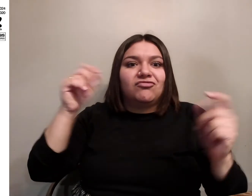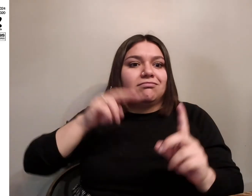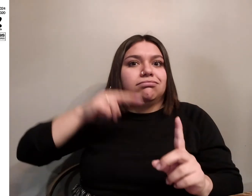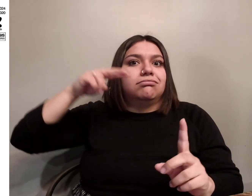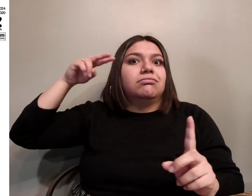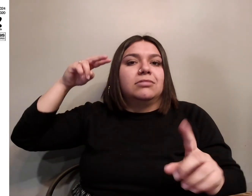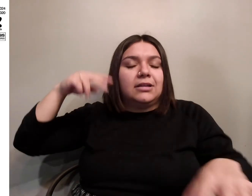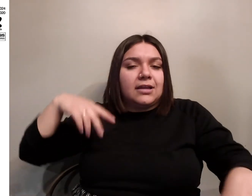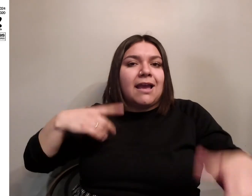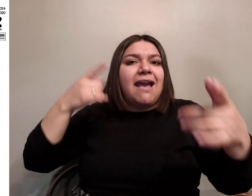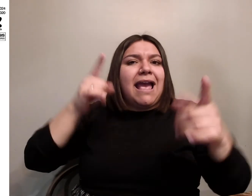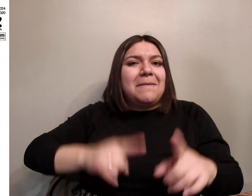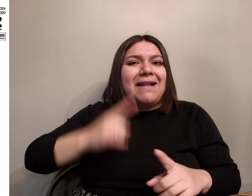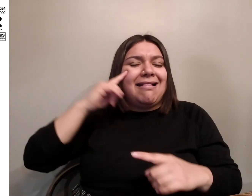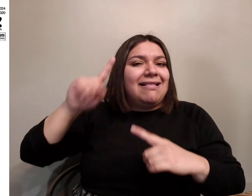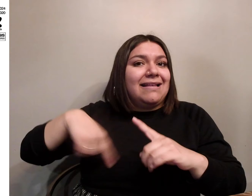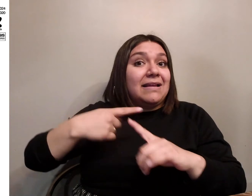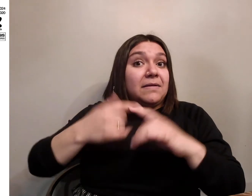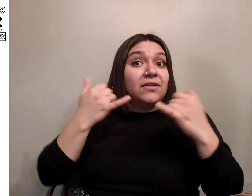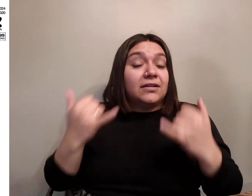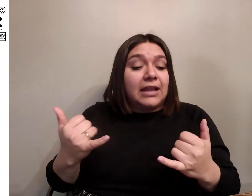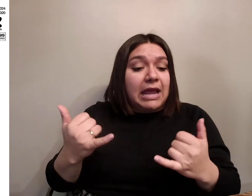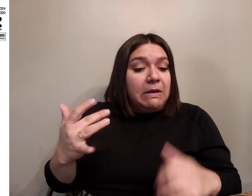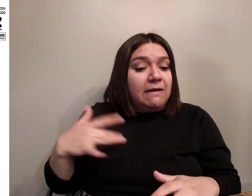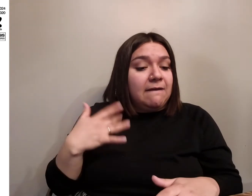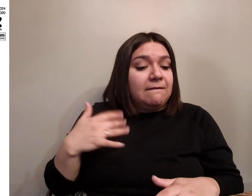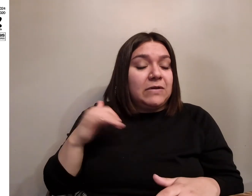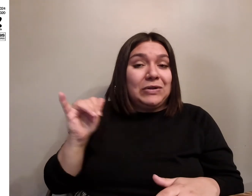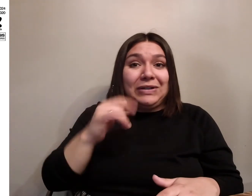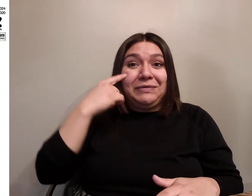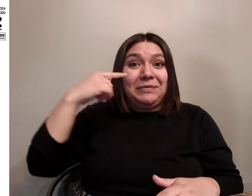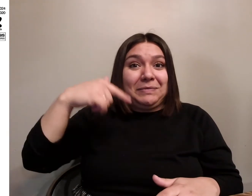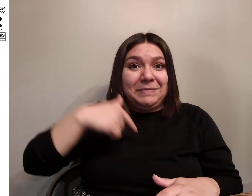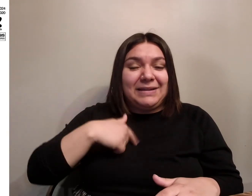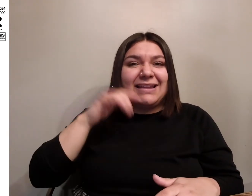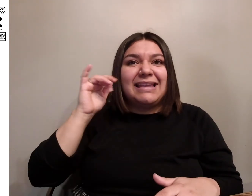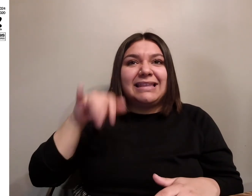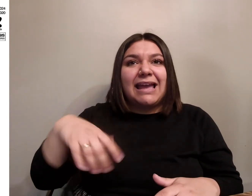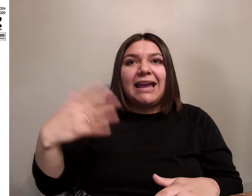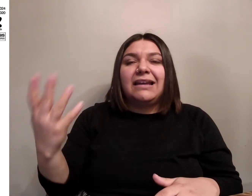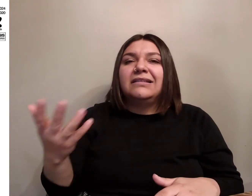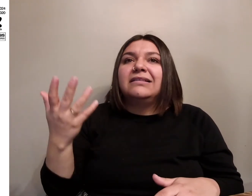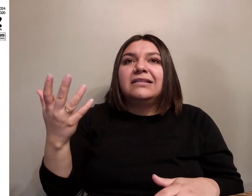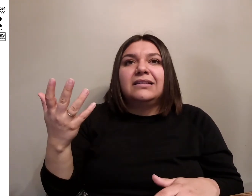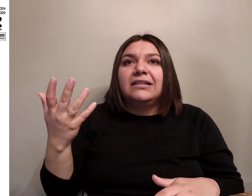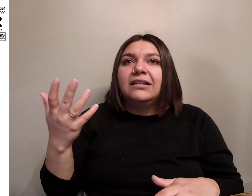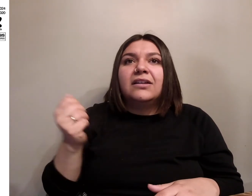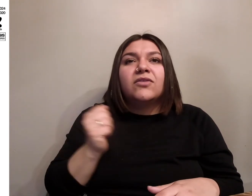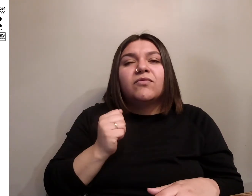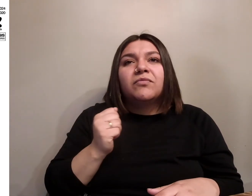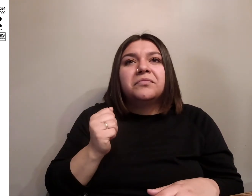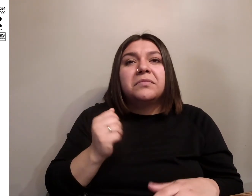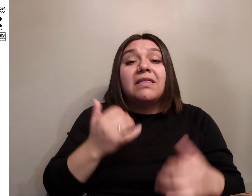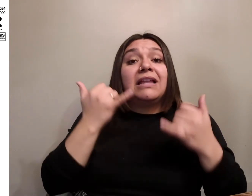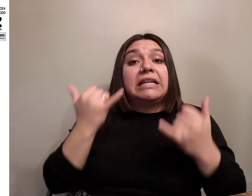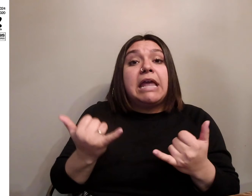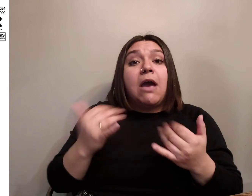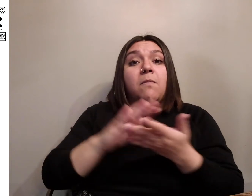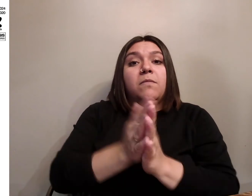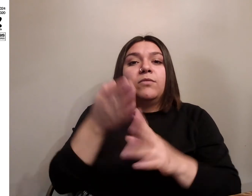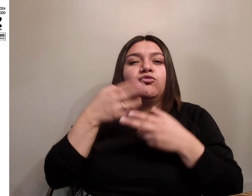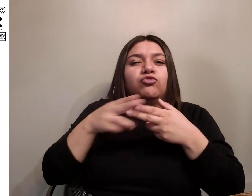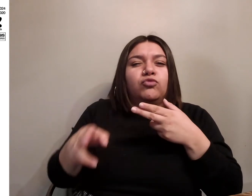felt much bigger. And when I think of that now, it feels like for me that